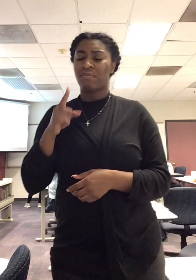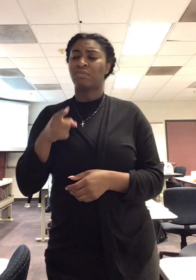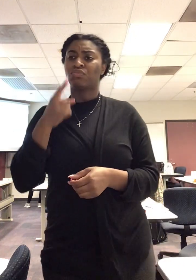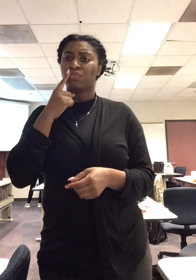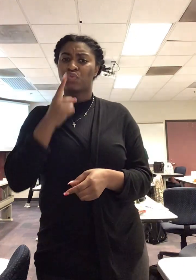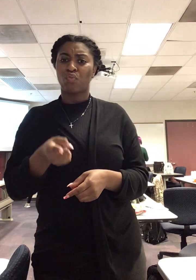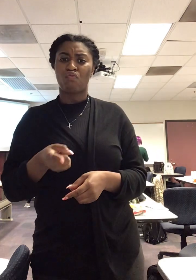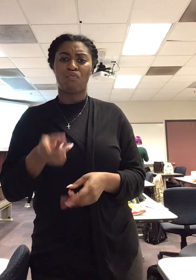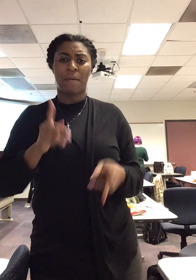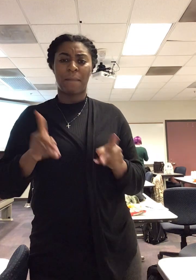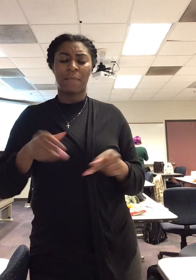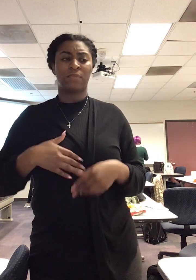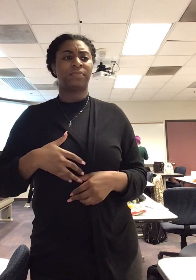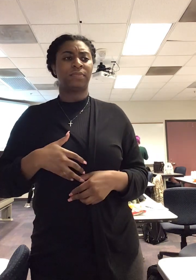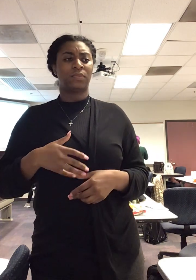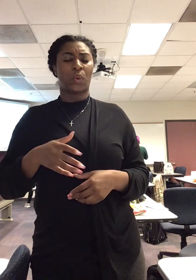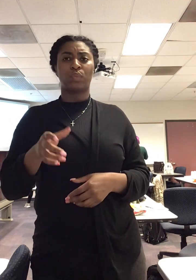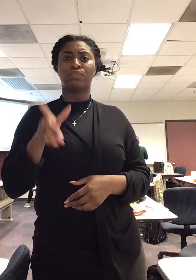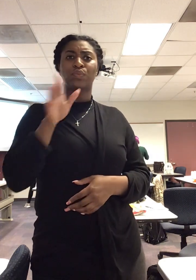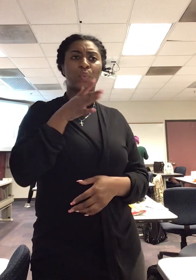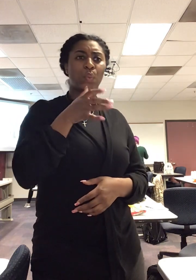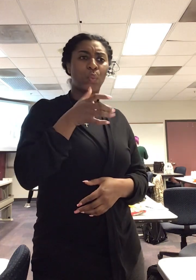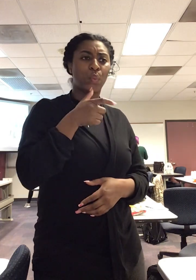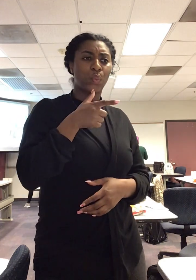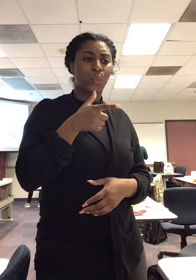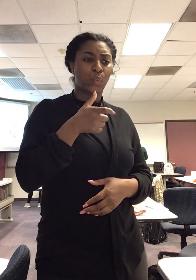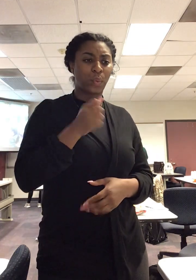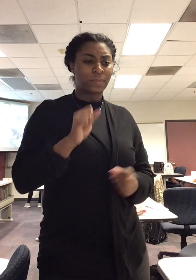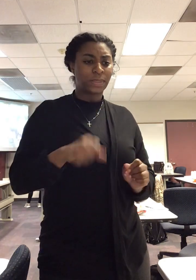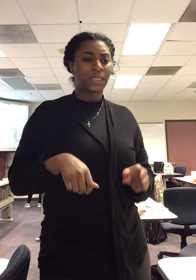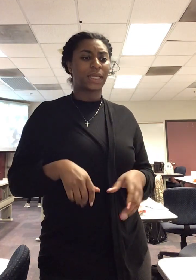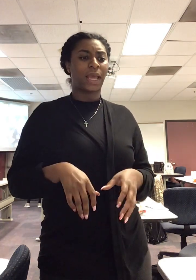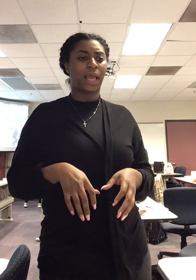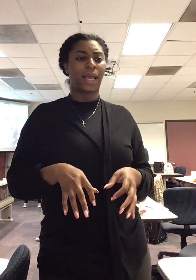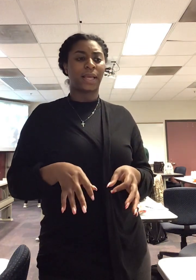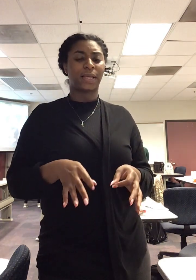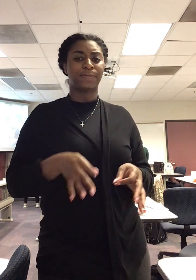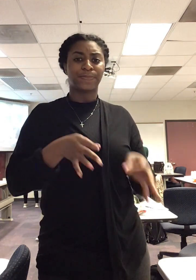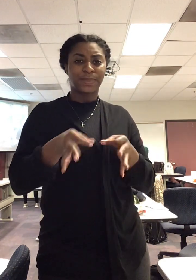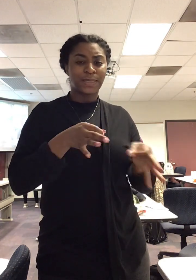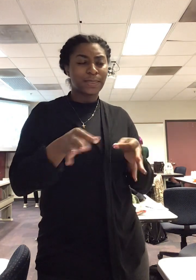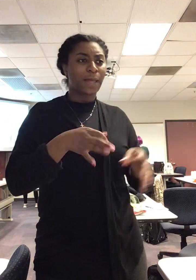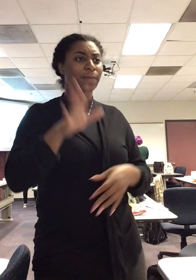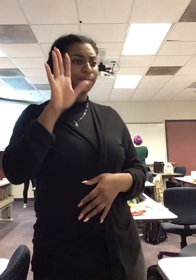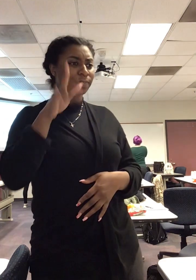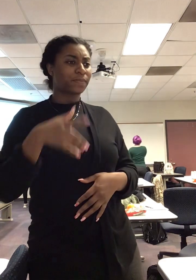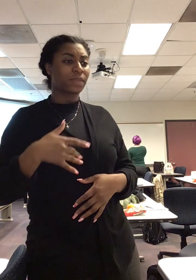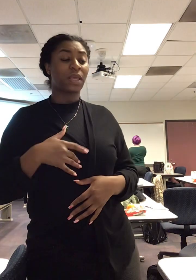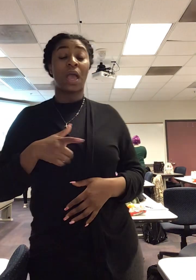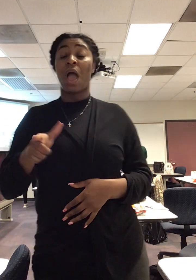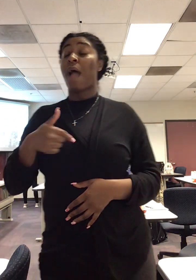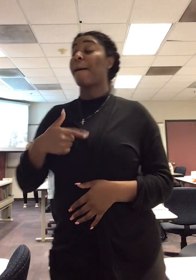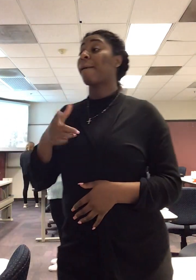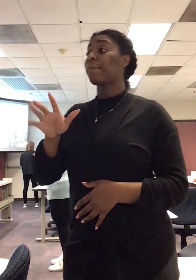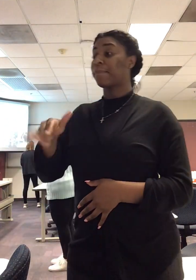Who can elaborate on that for me? Can you elaborate? Facts about it. Perfect. It has facts. How do we know a fact from